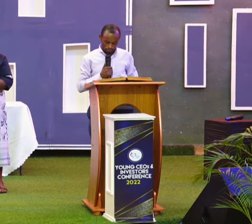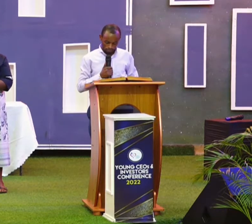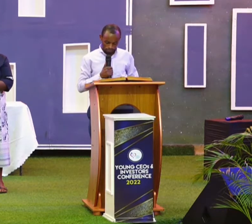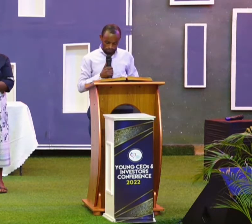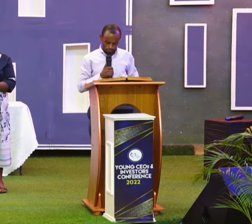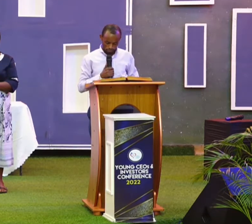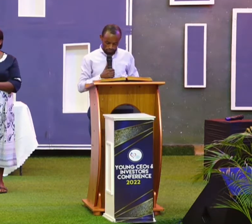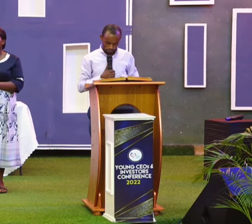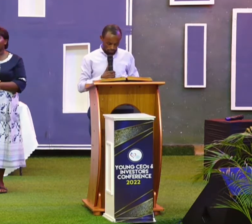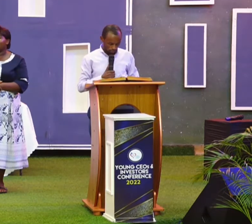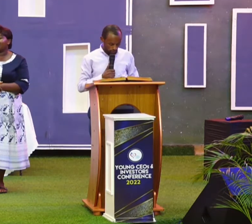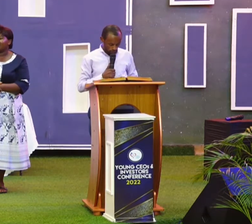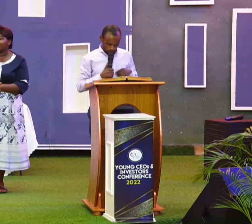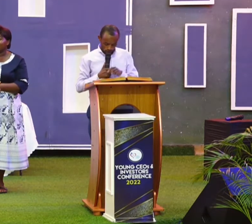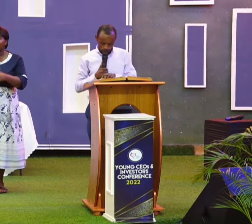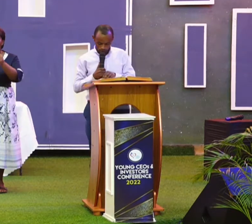Mpa 14:23.